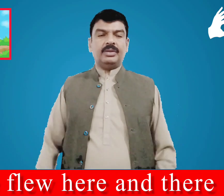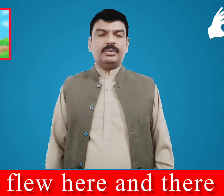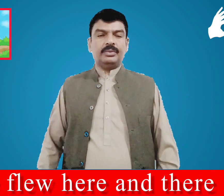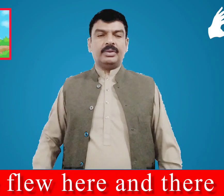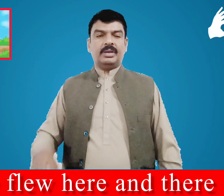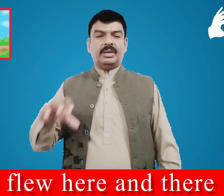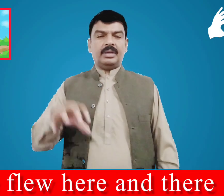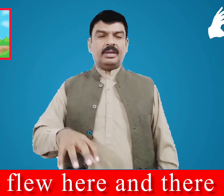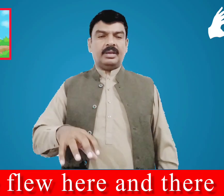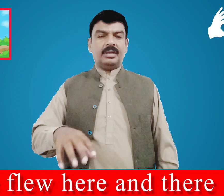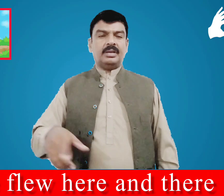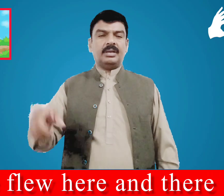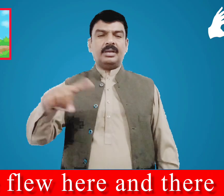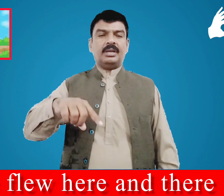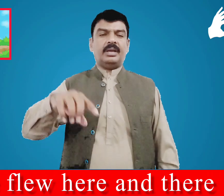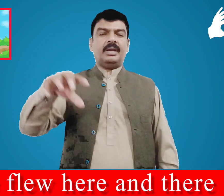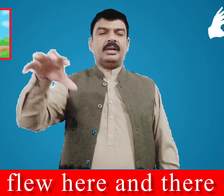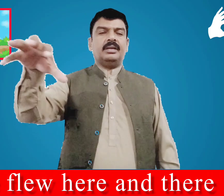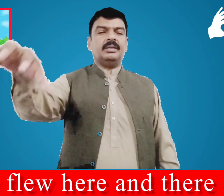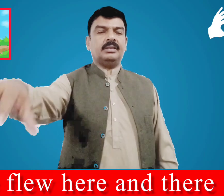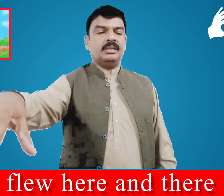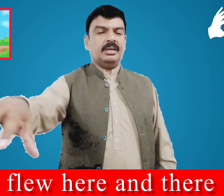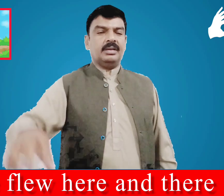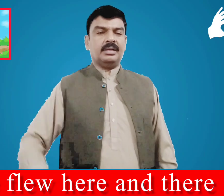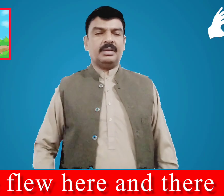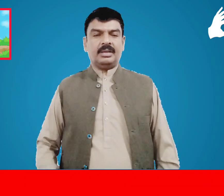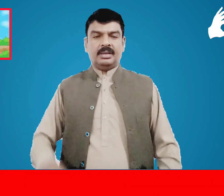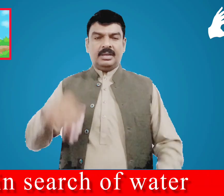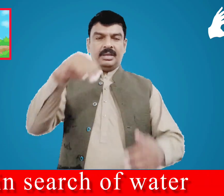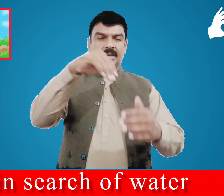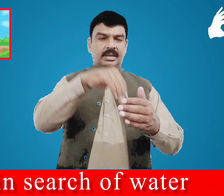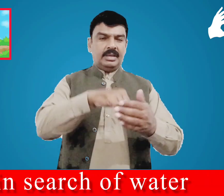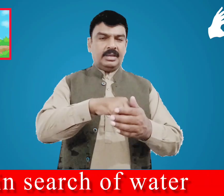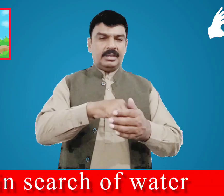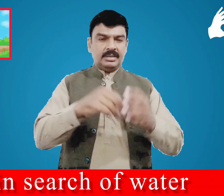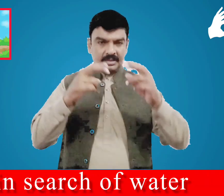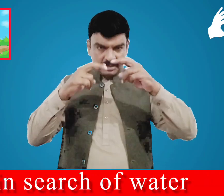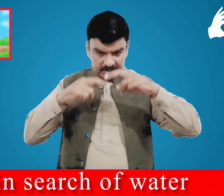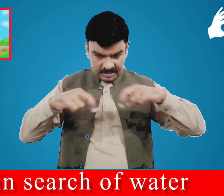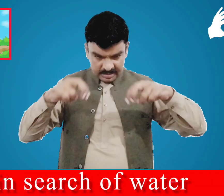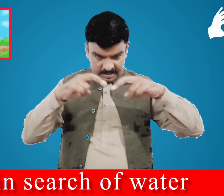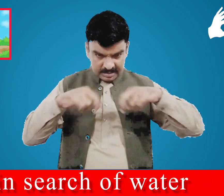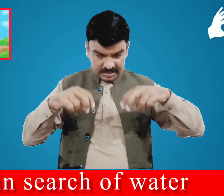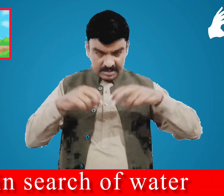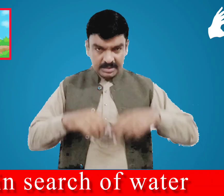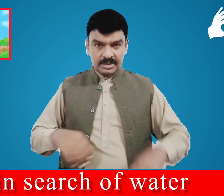flew here and there in search